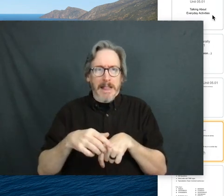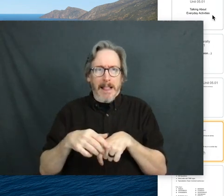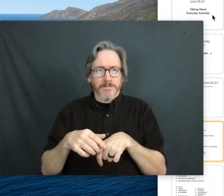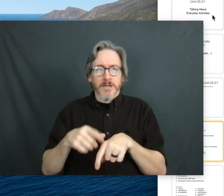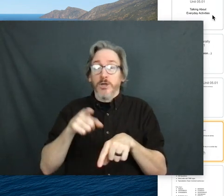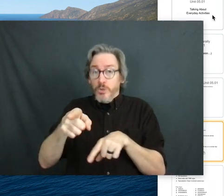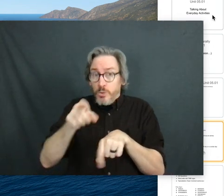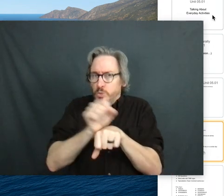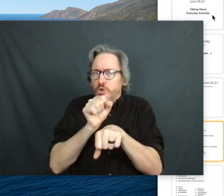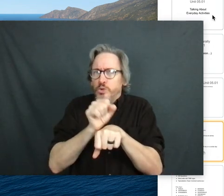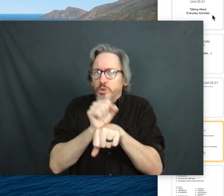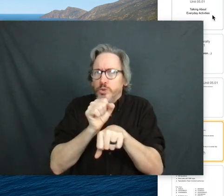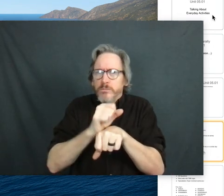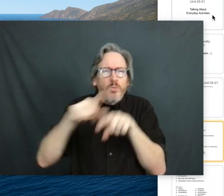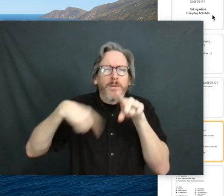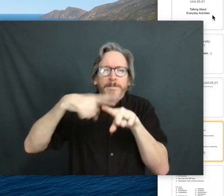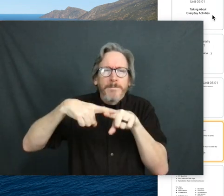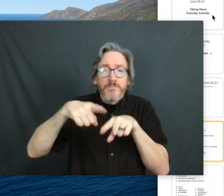Yeah.